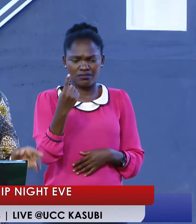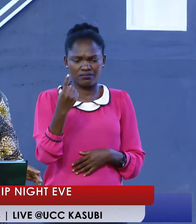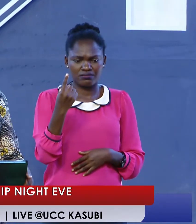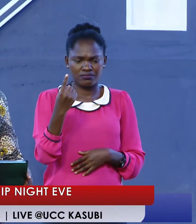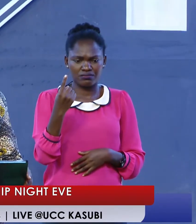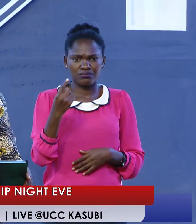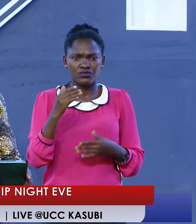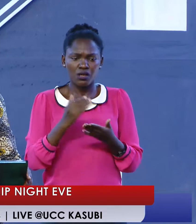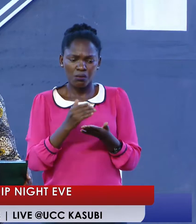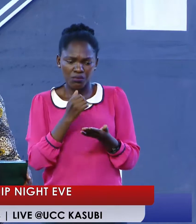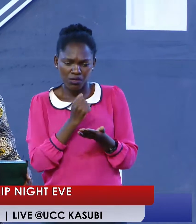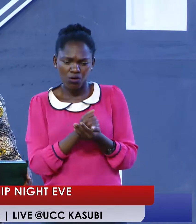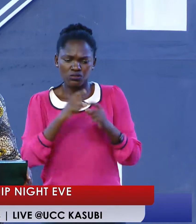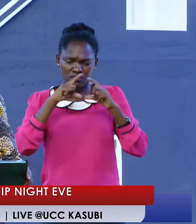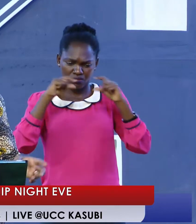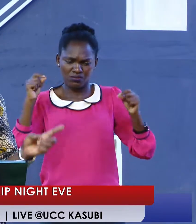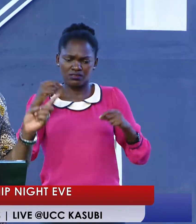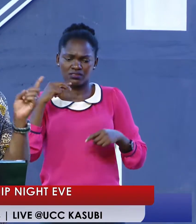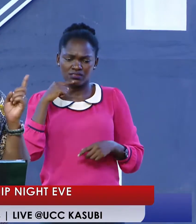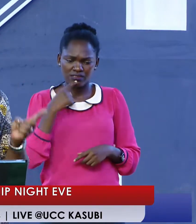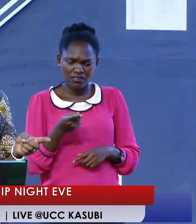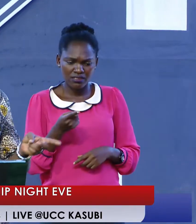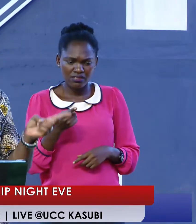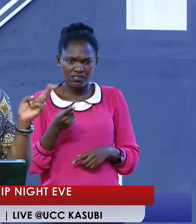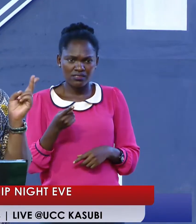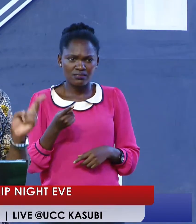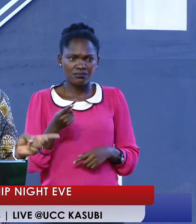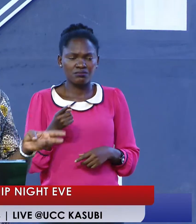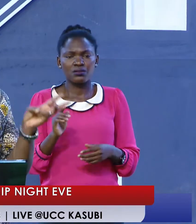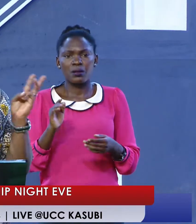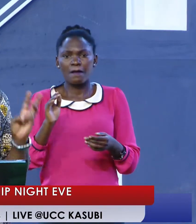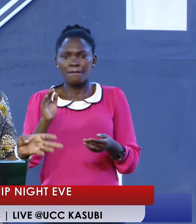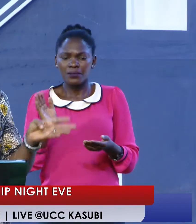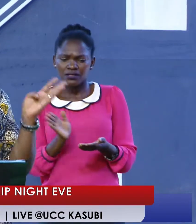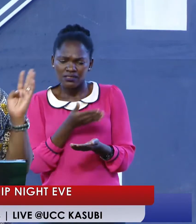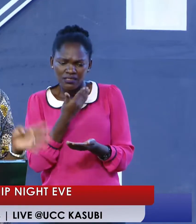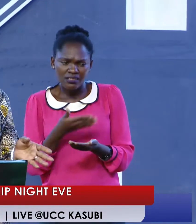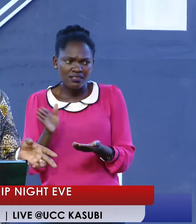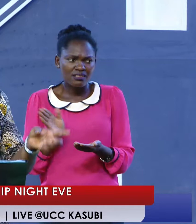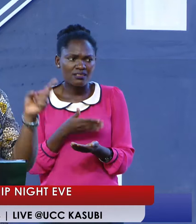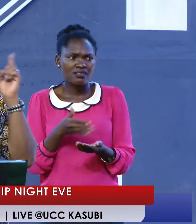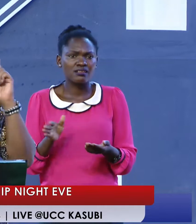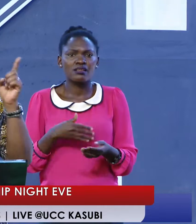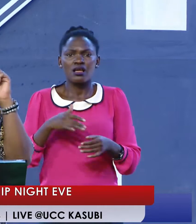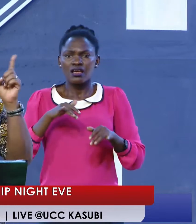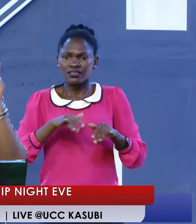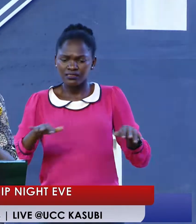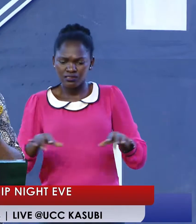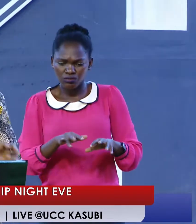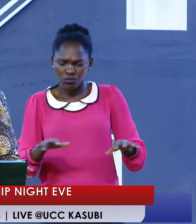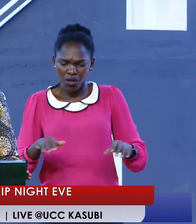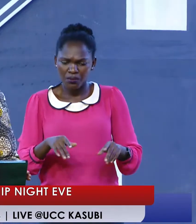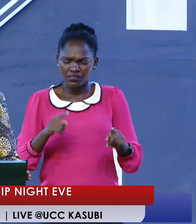kyawandikibwa kyogedde. Because the scripture said. Kyawa abayimbi, abebitaasa, abennanga, abafuuwa, bwe babeera omuntu